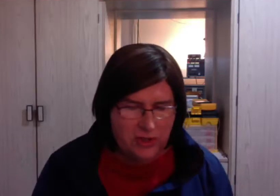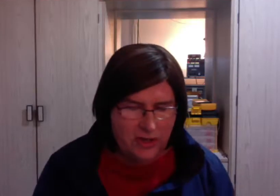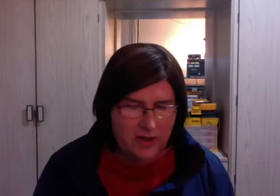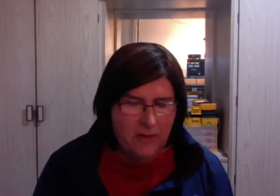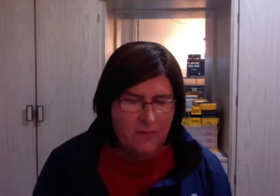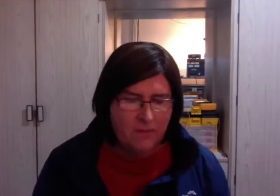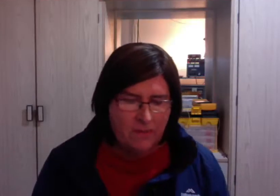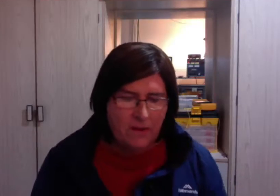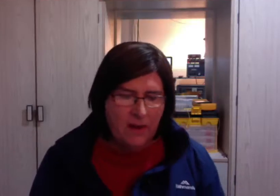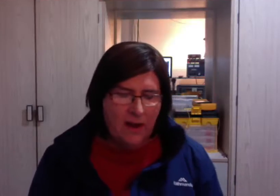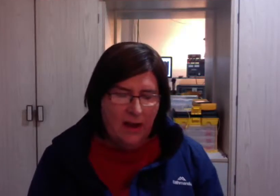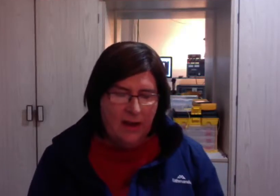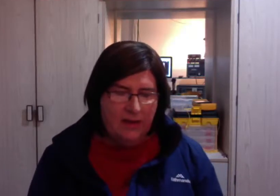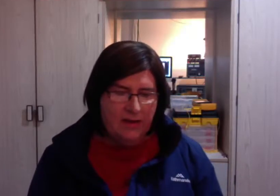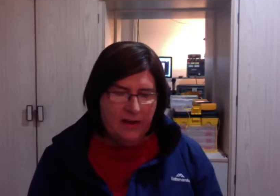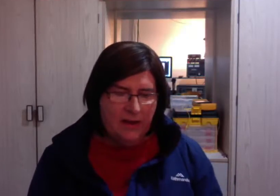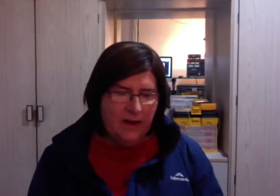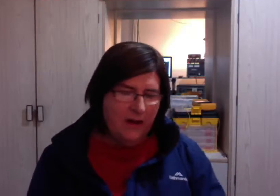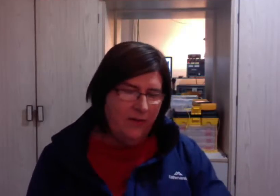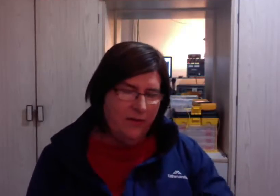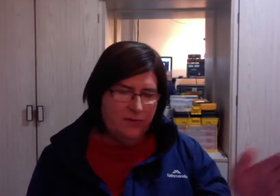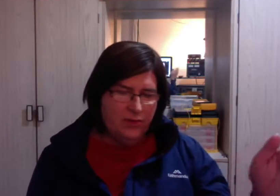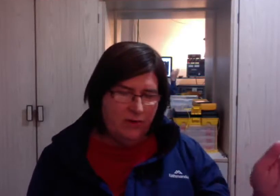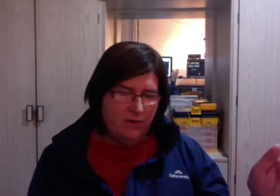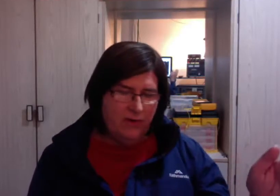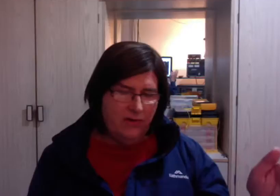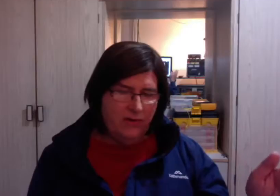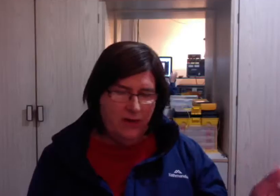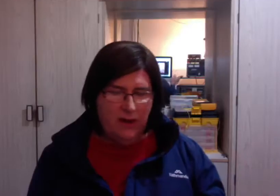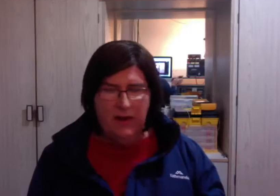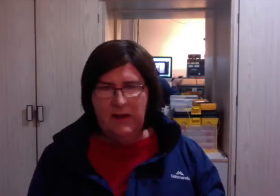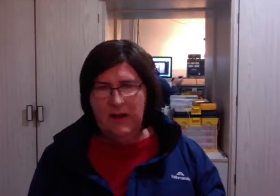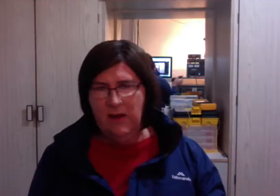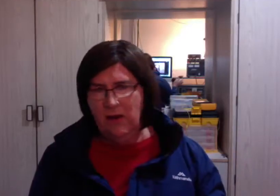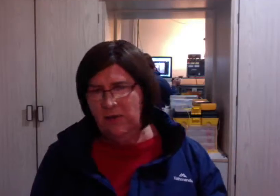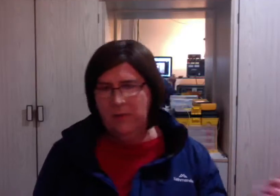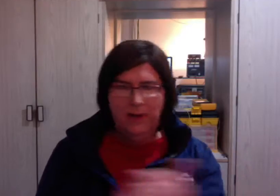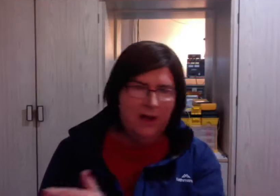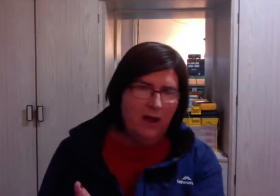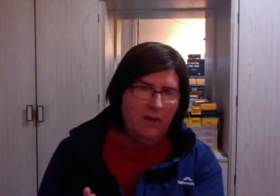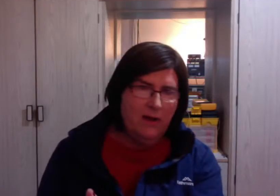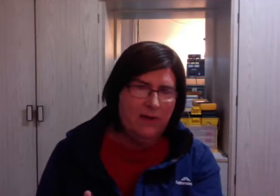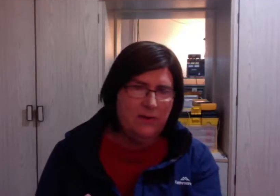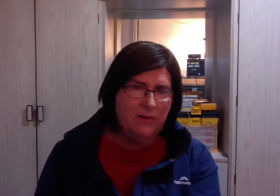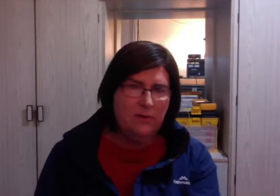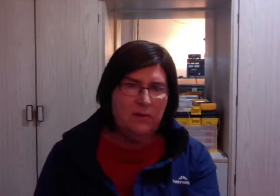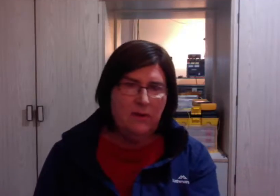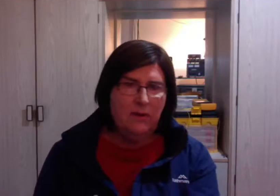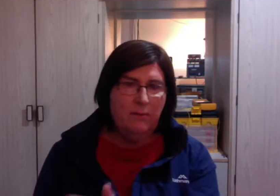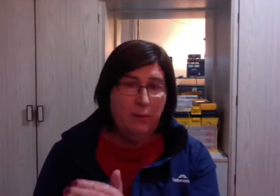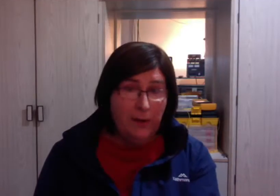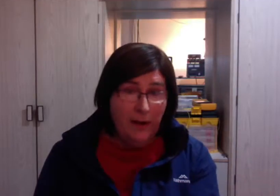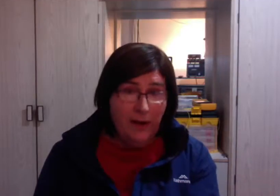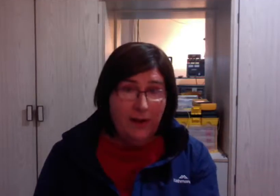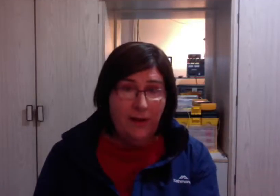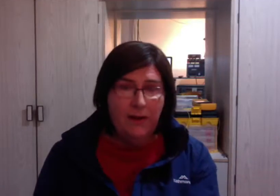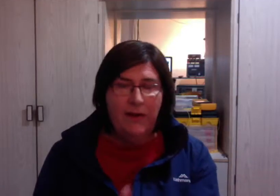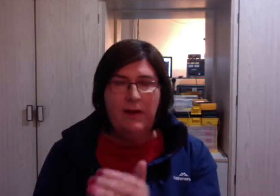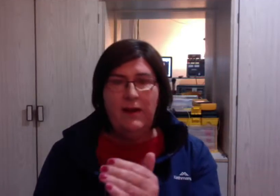tucker. And then out to the Jervois, and then along the Plenty Highway to Bulya,